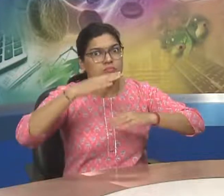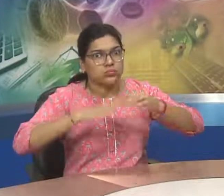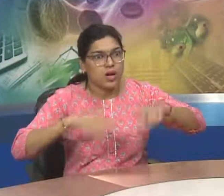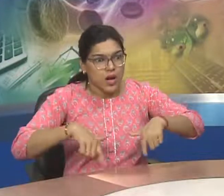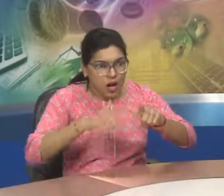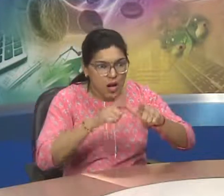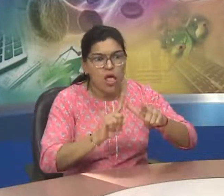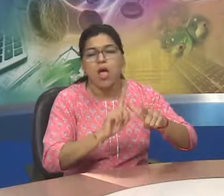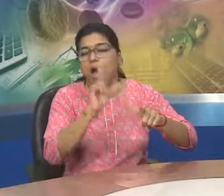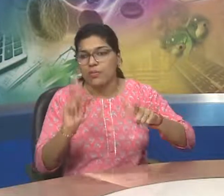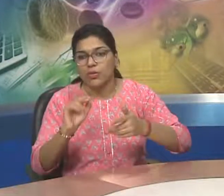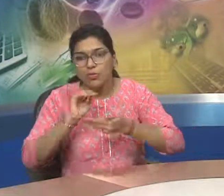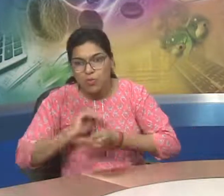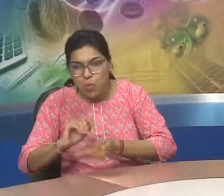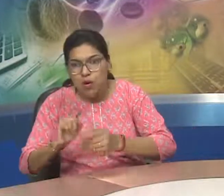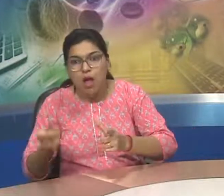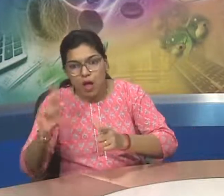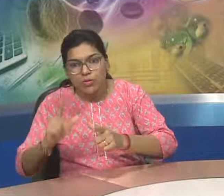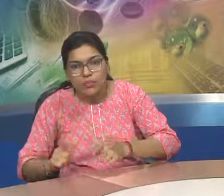2.1 billion